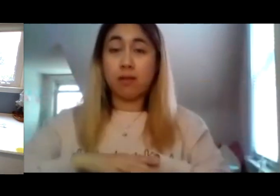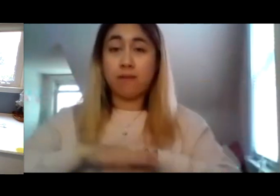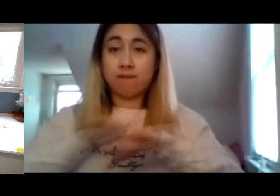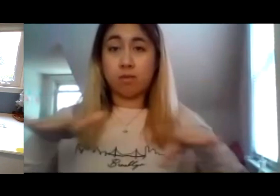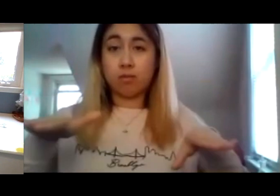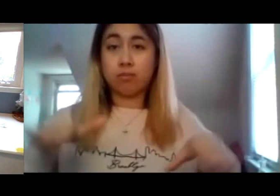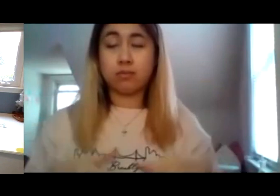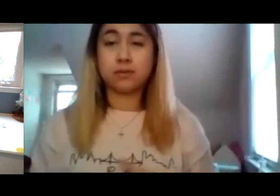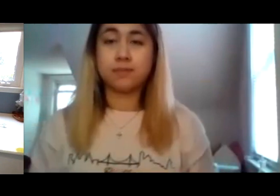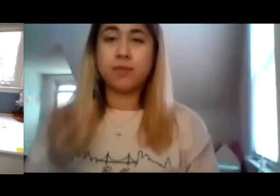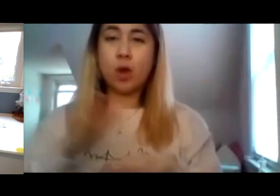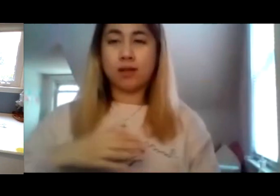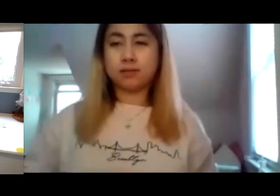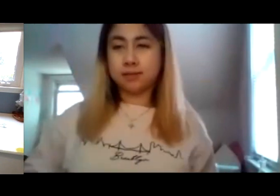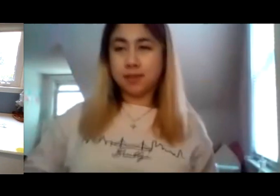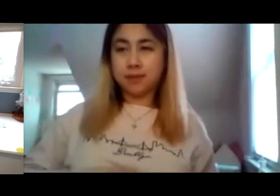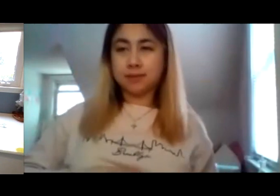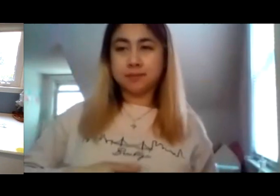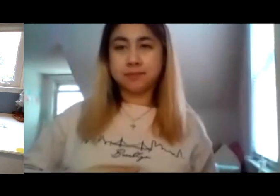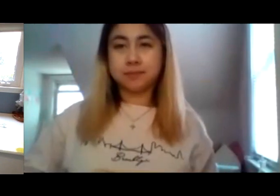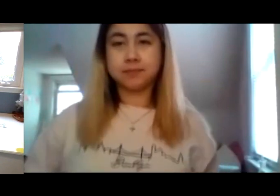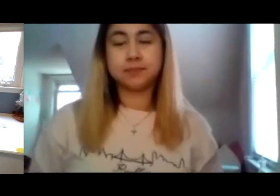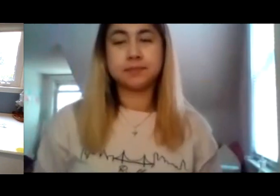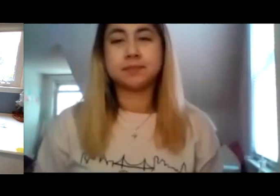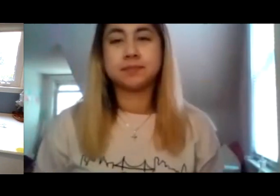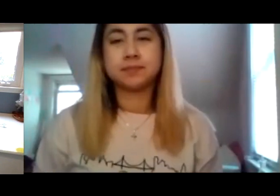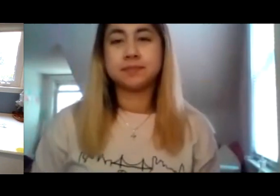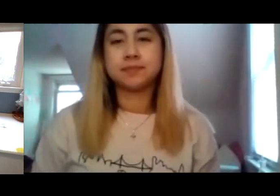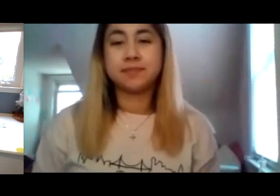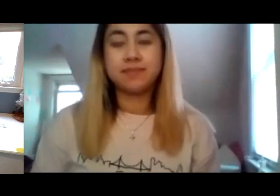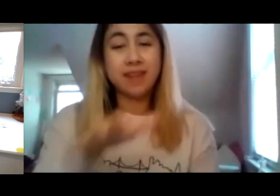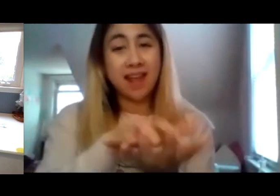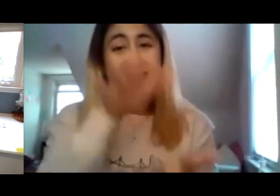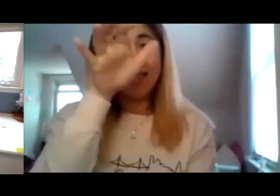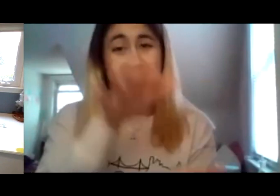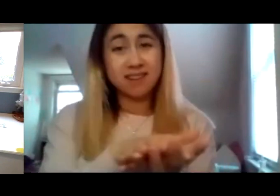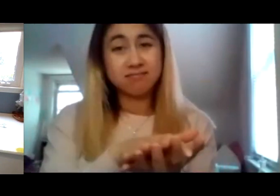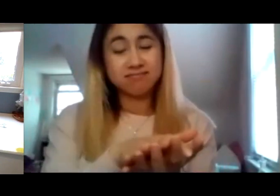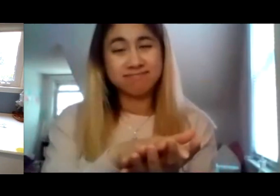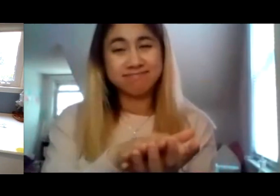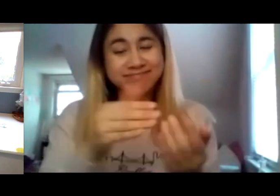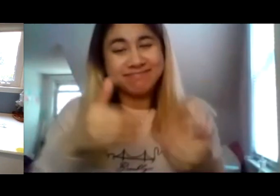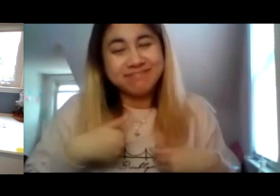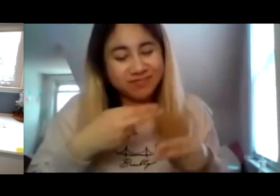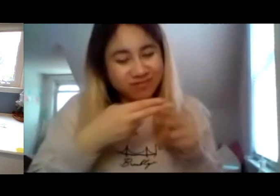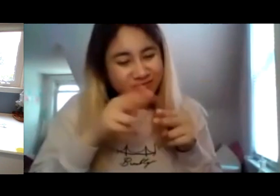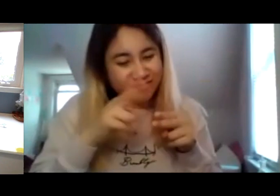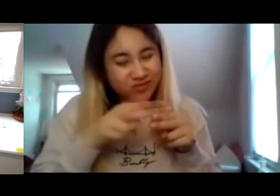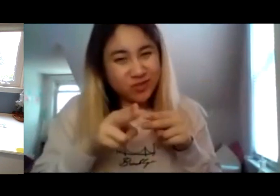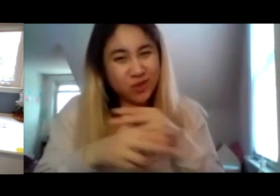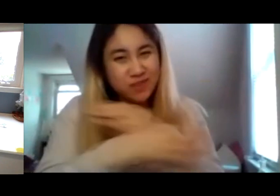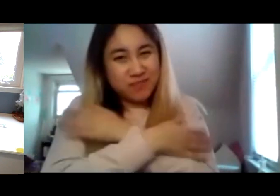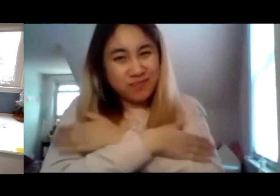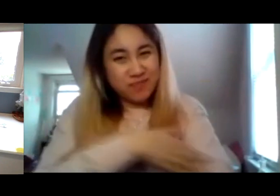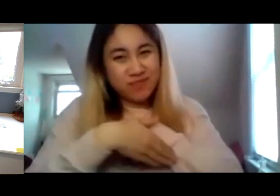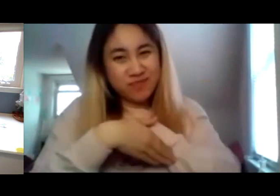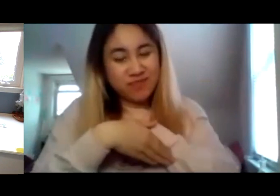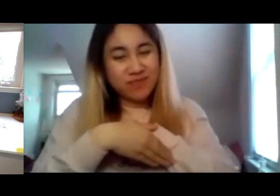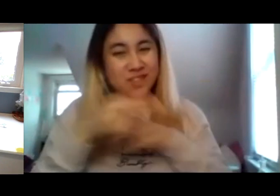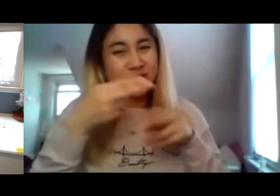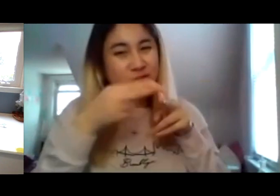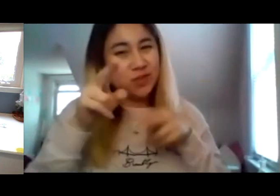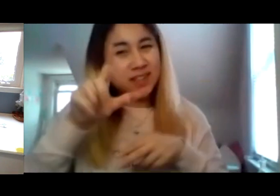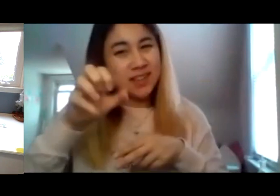on our belly. And alligators have very short arms very short legs. So our